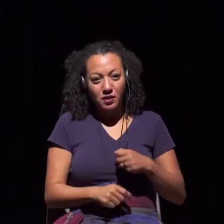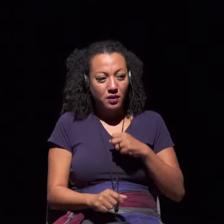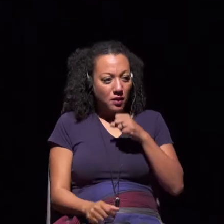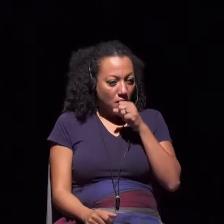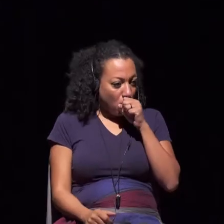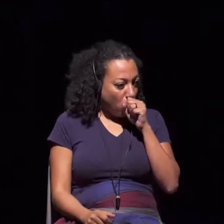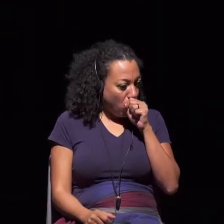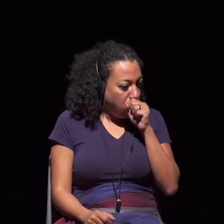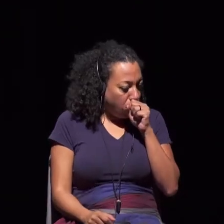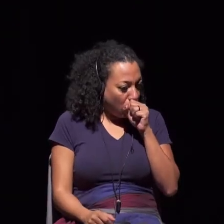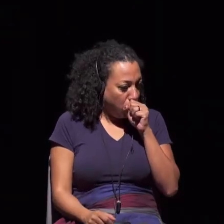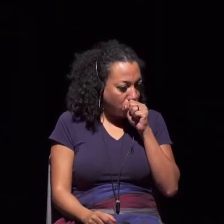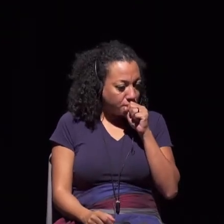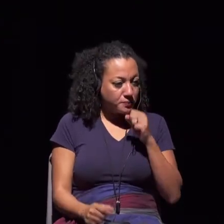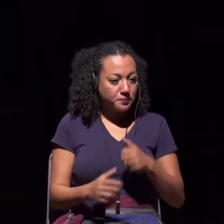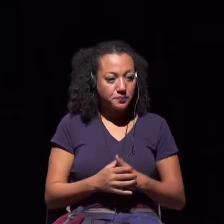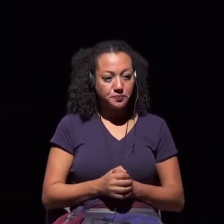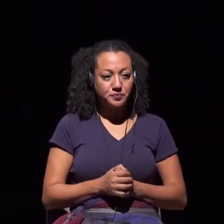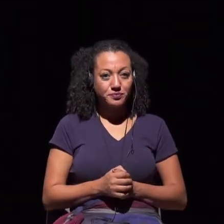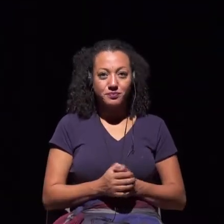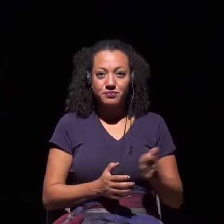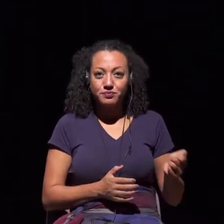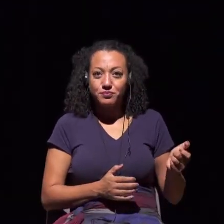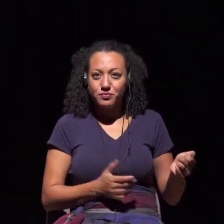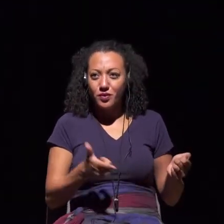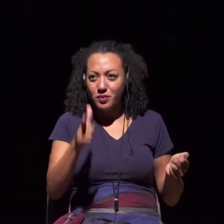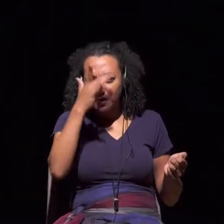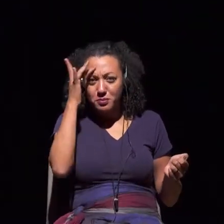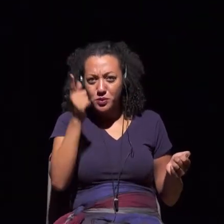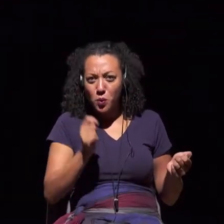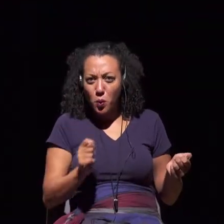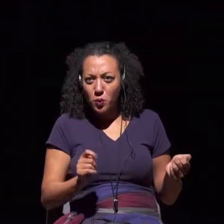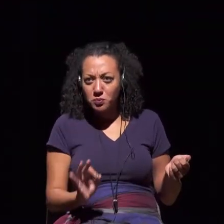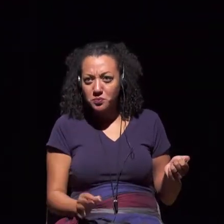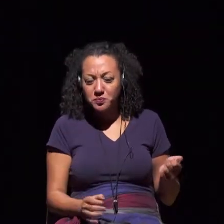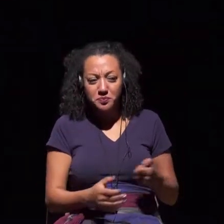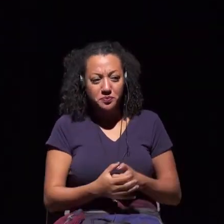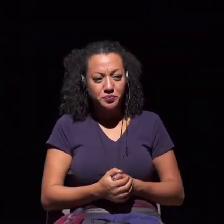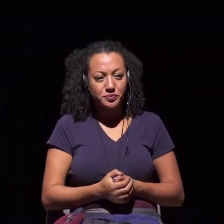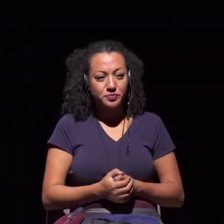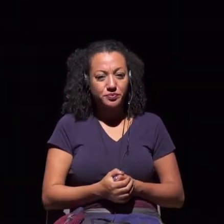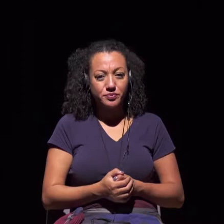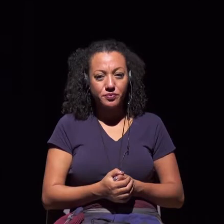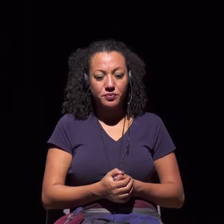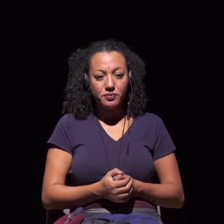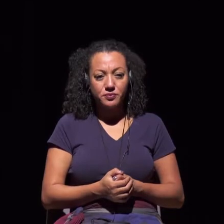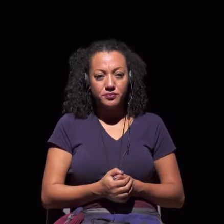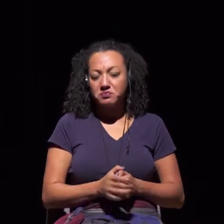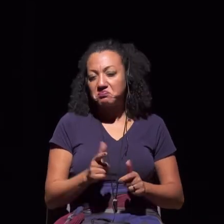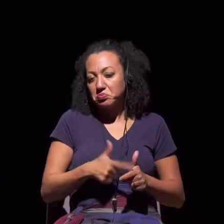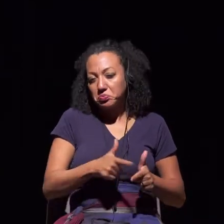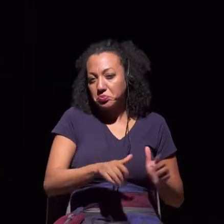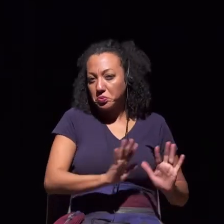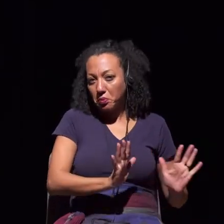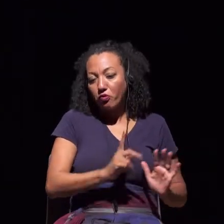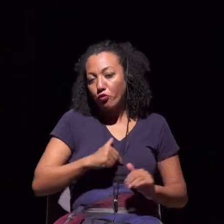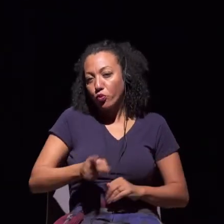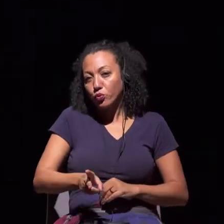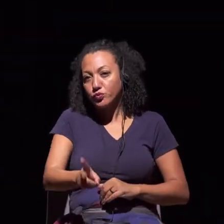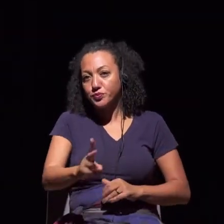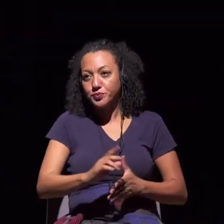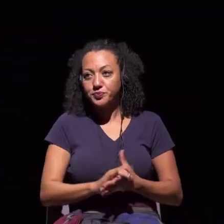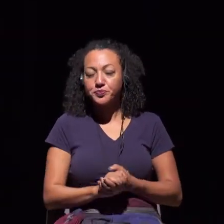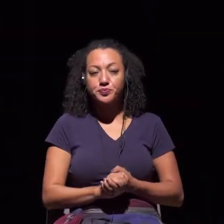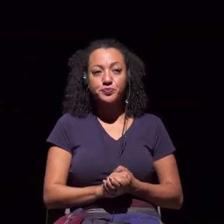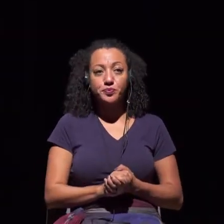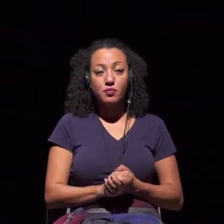I guess somebody else is controlling it. So anyway, I'll just, and so this exhibition